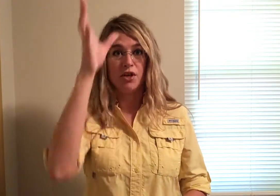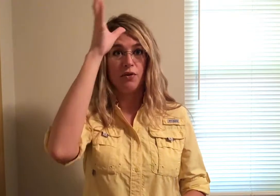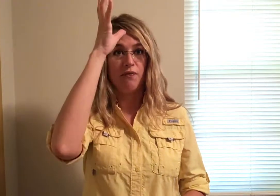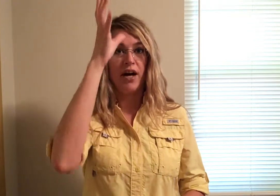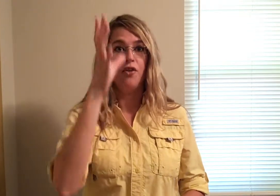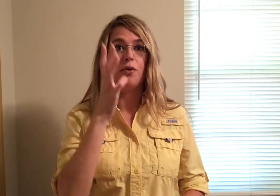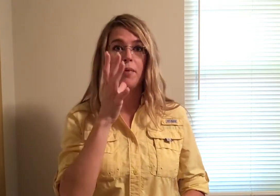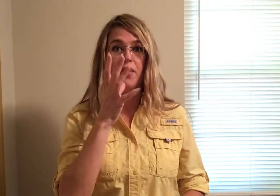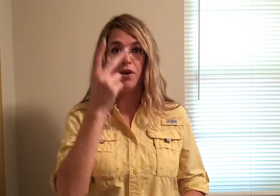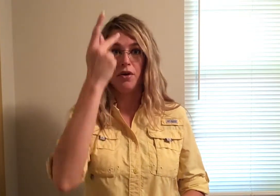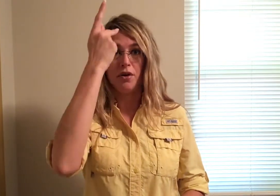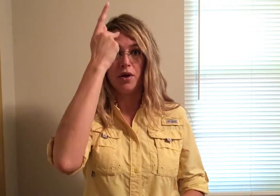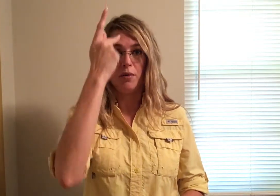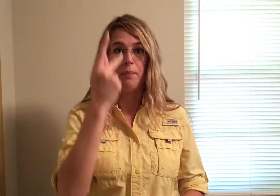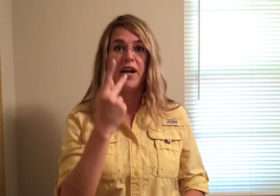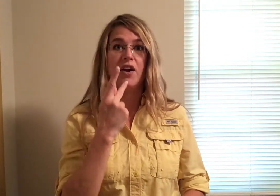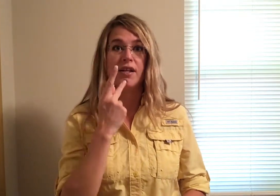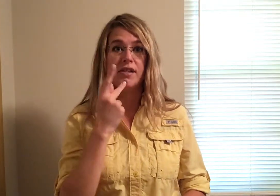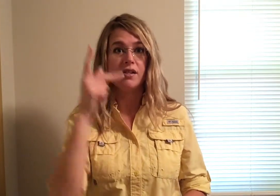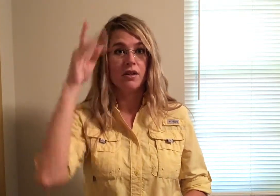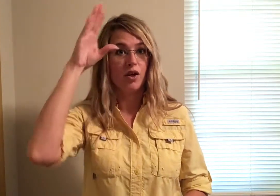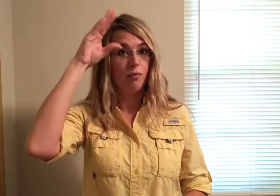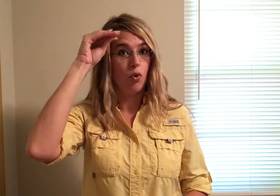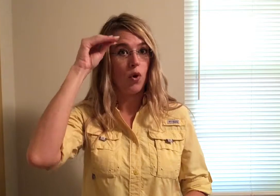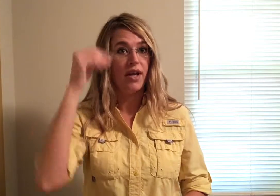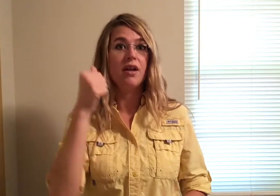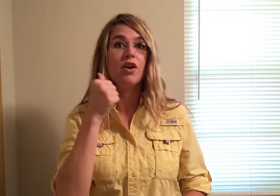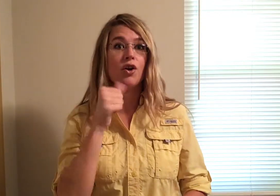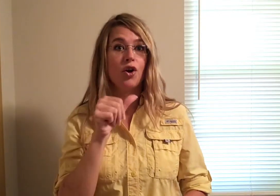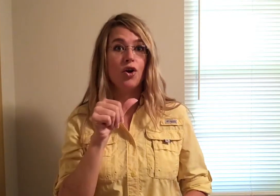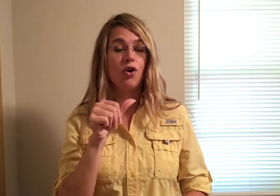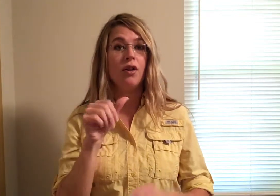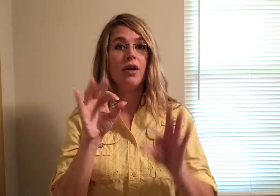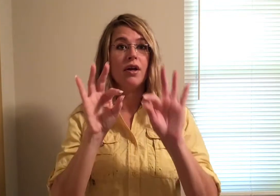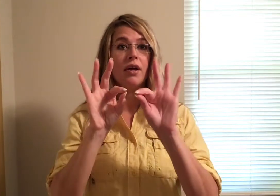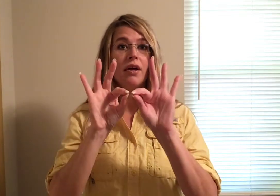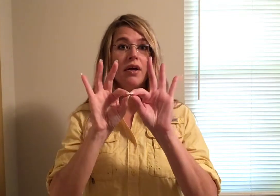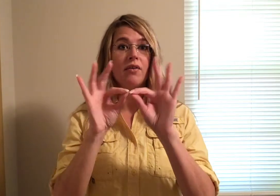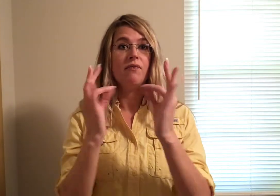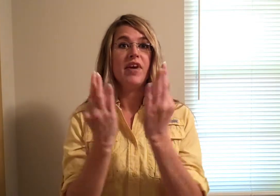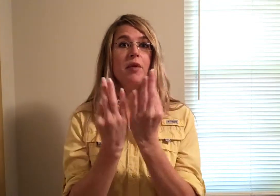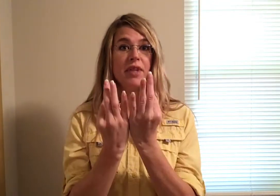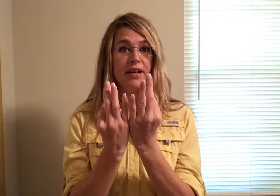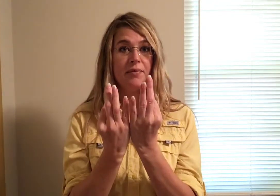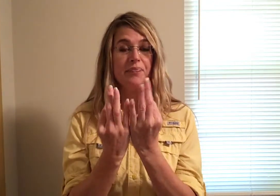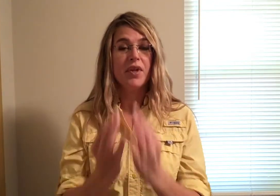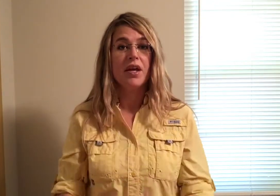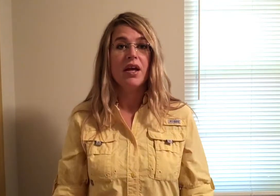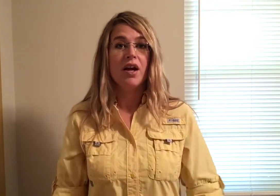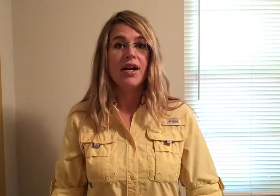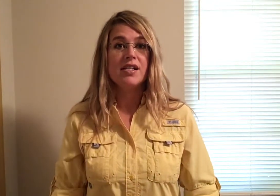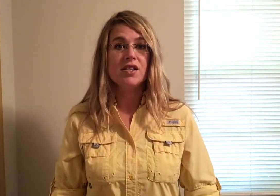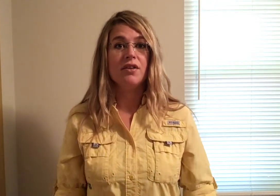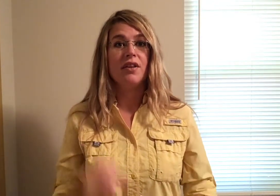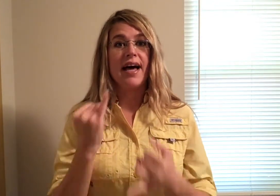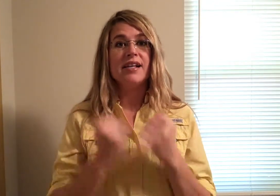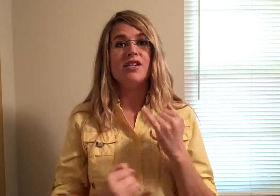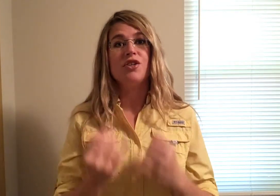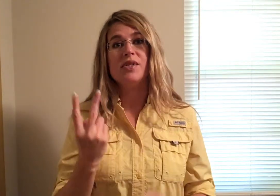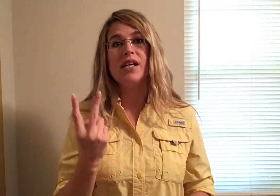So father, mother, parents, boy, girl, family. All right, so the last two